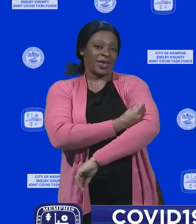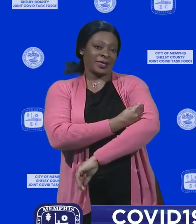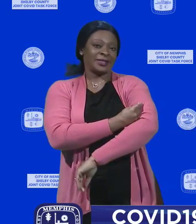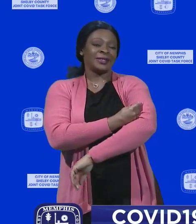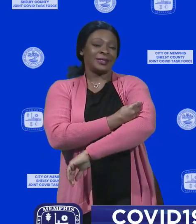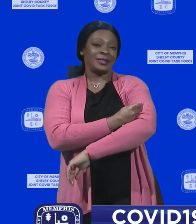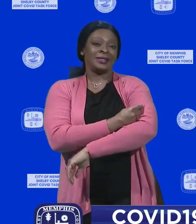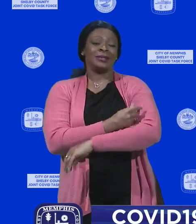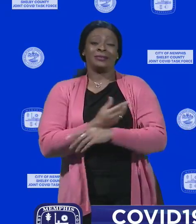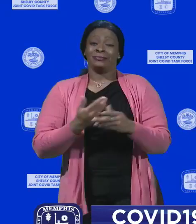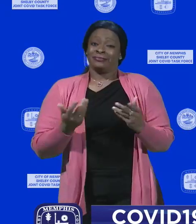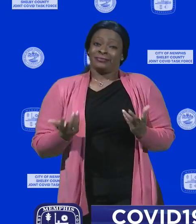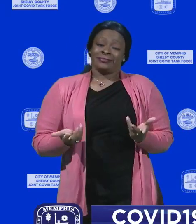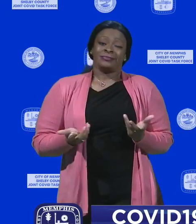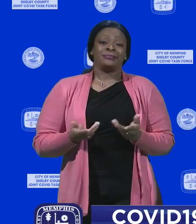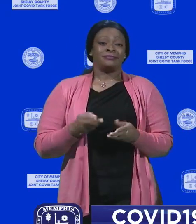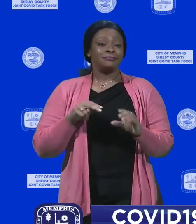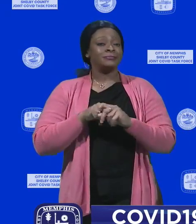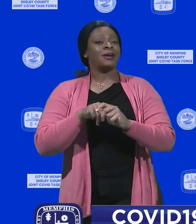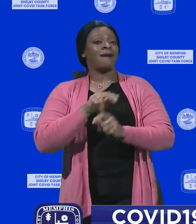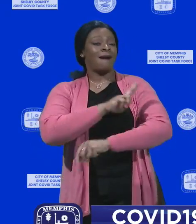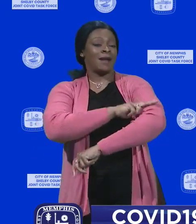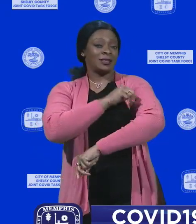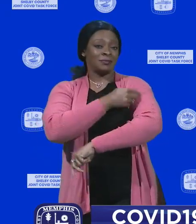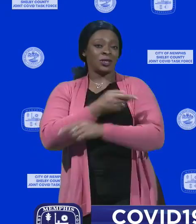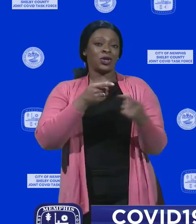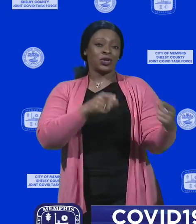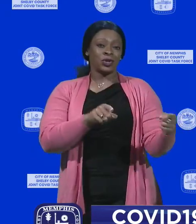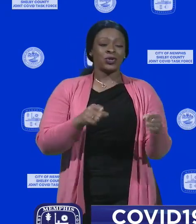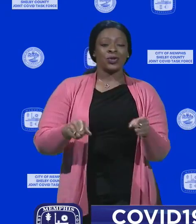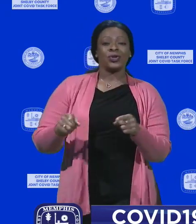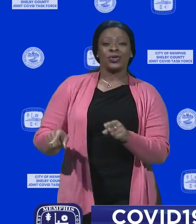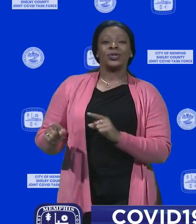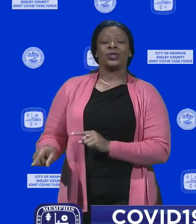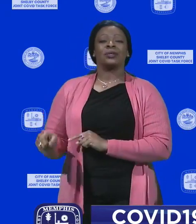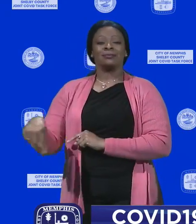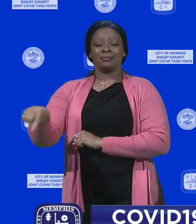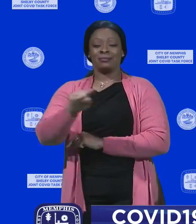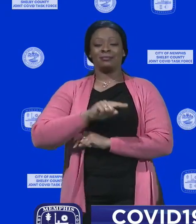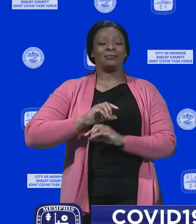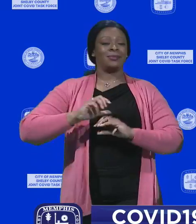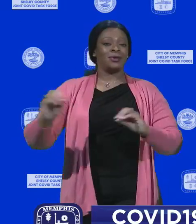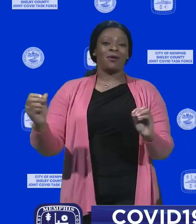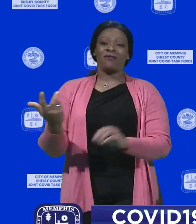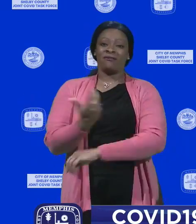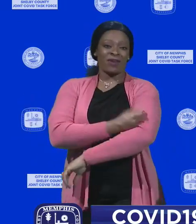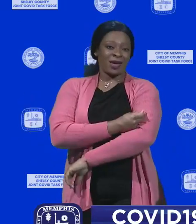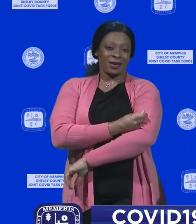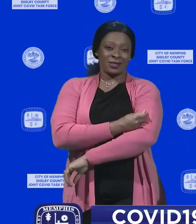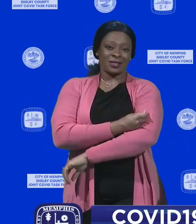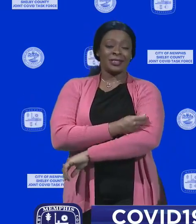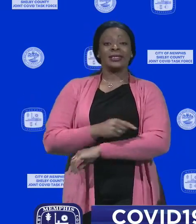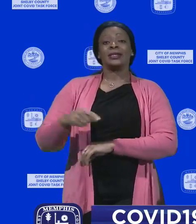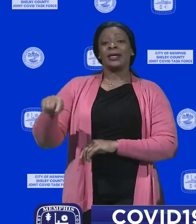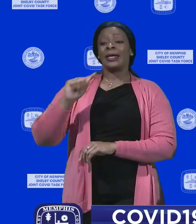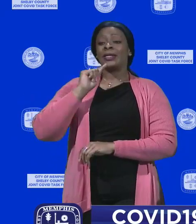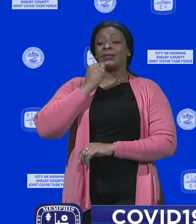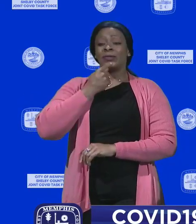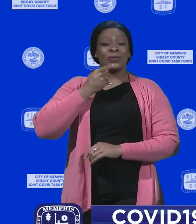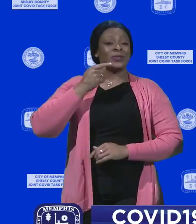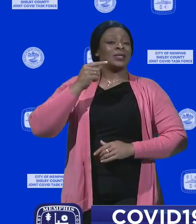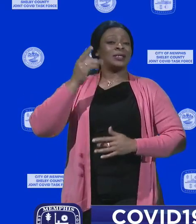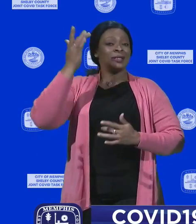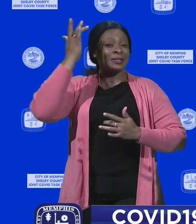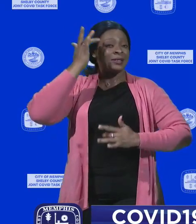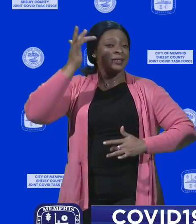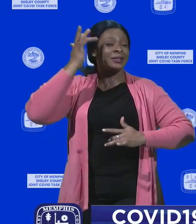therefore the hospitalizations that occur happen among unvaccinated people, and the severe disease and deaths